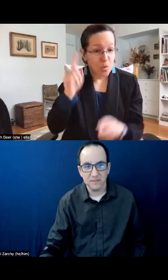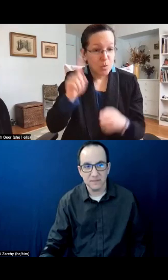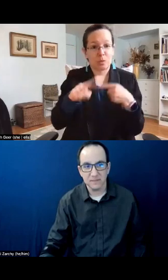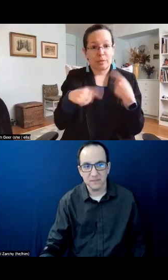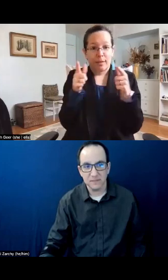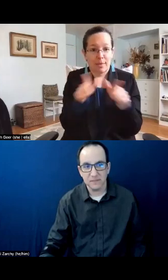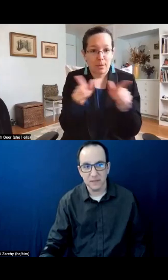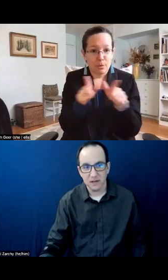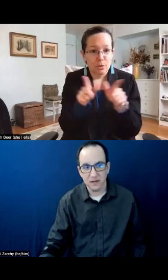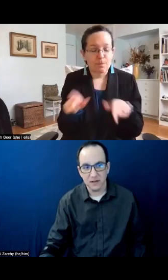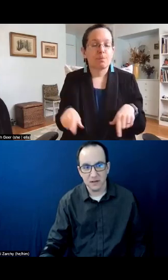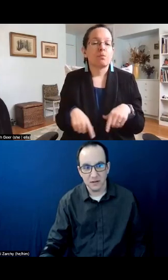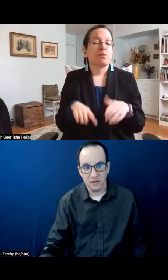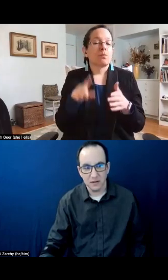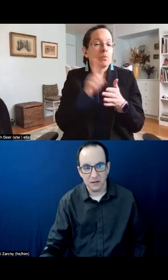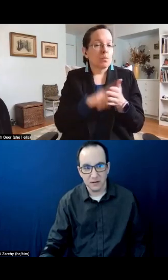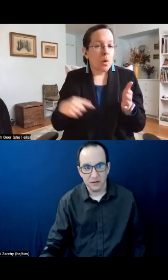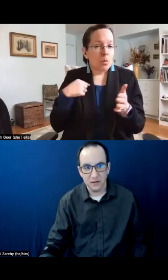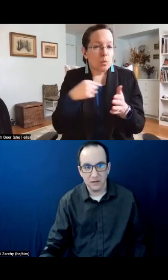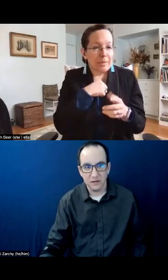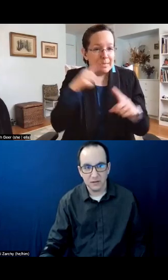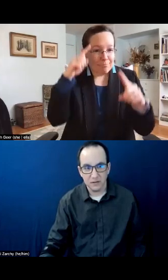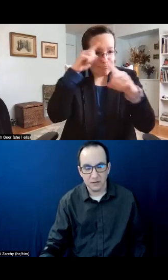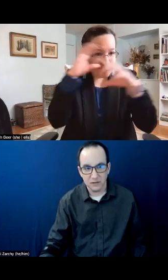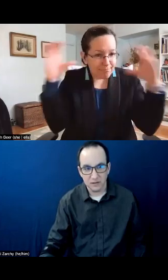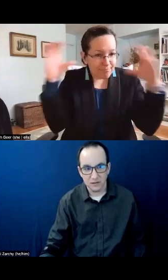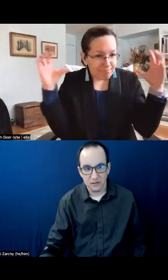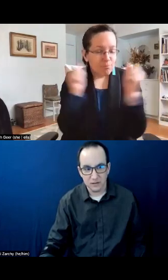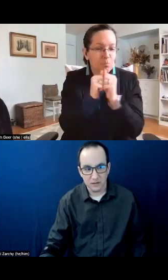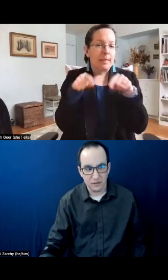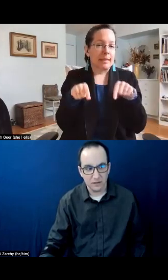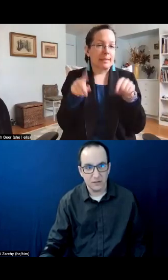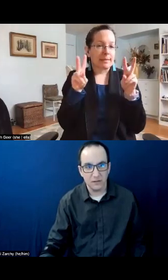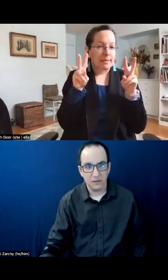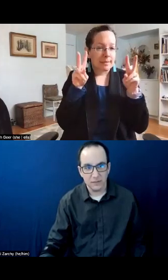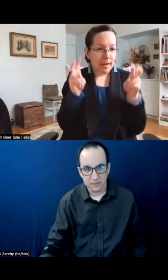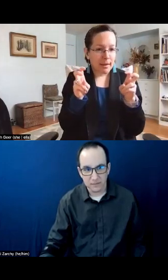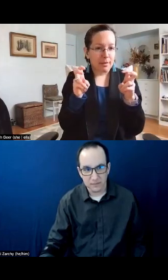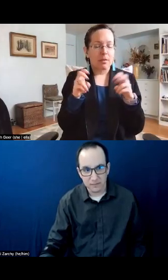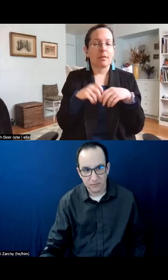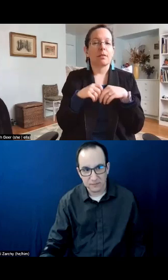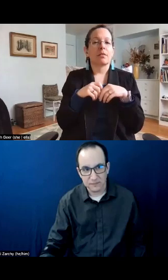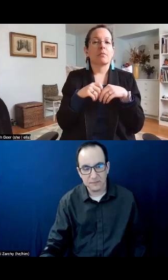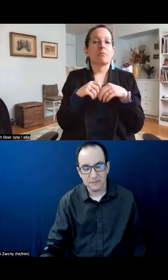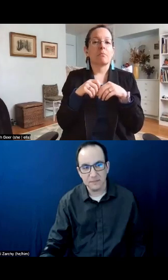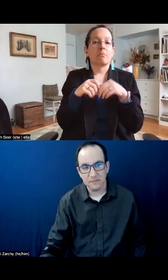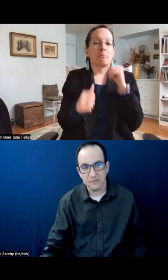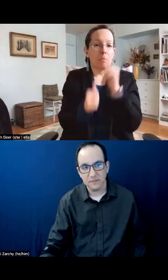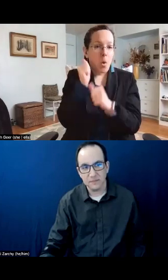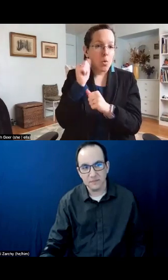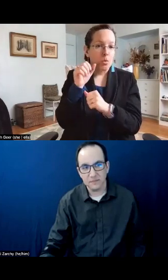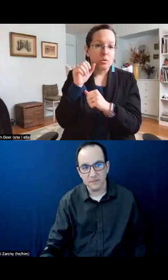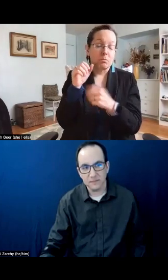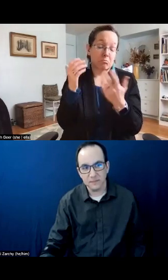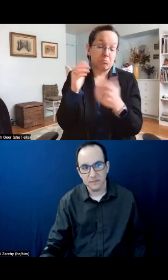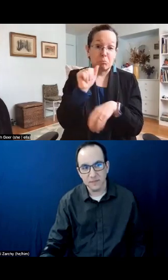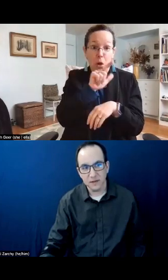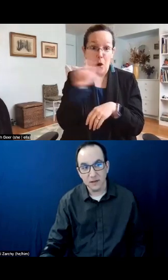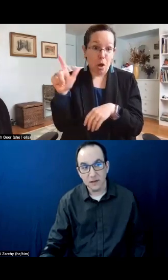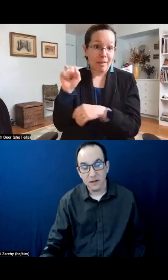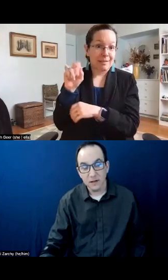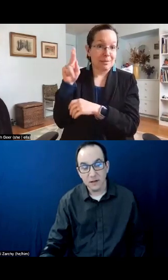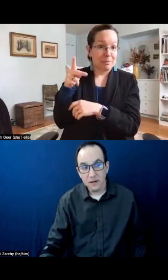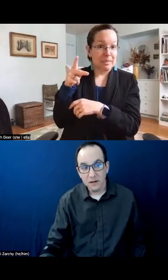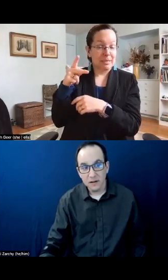we can help you apply what you know to signed languages. Our thought for how we'll address